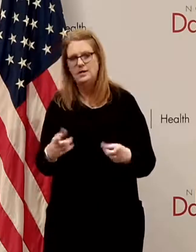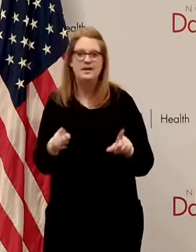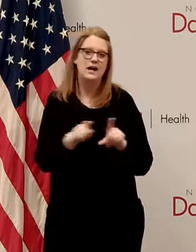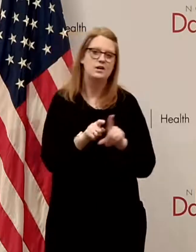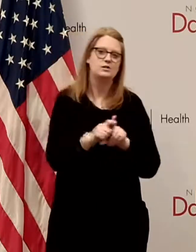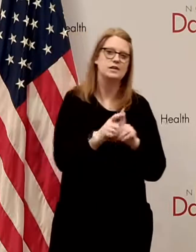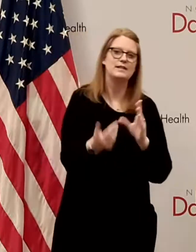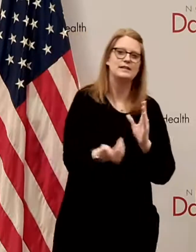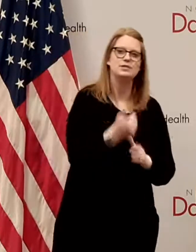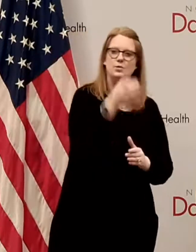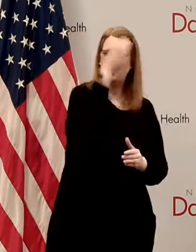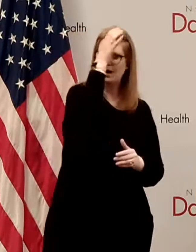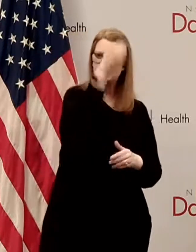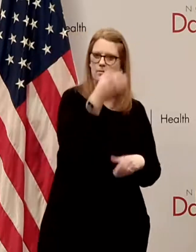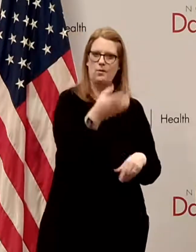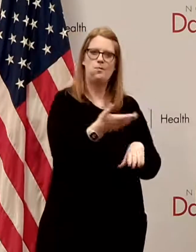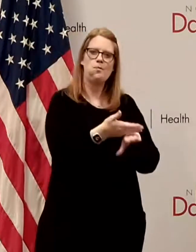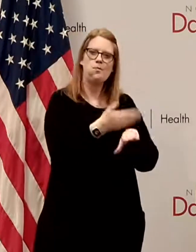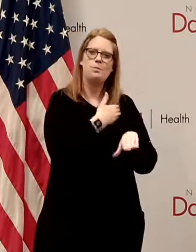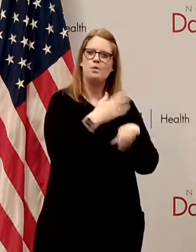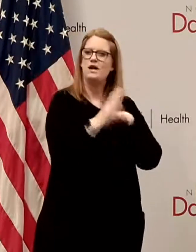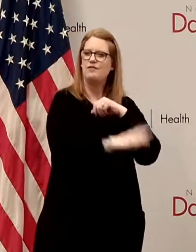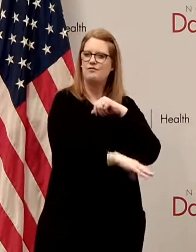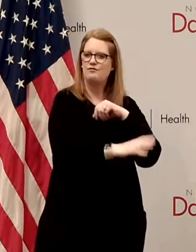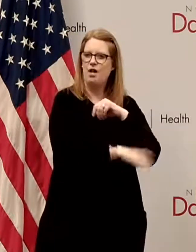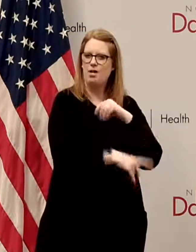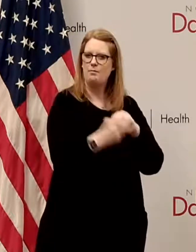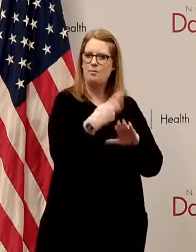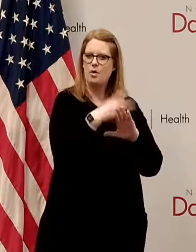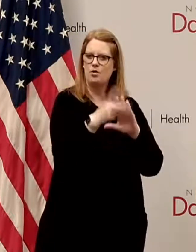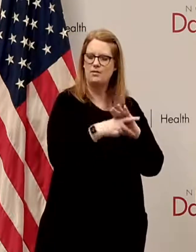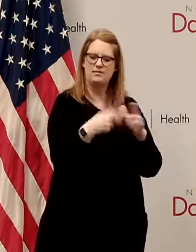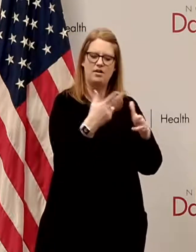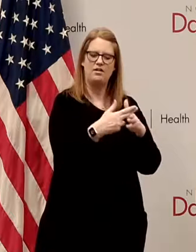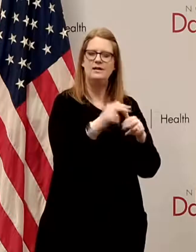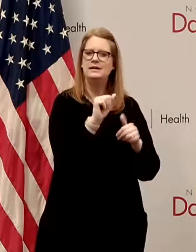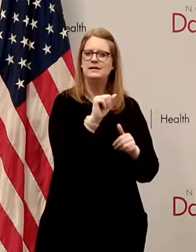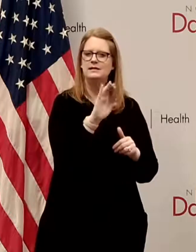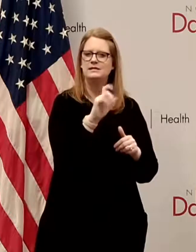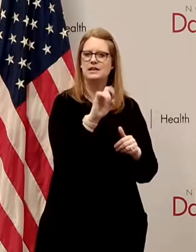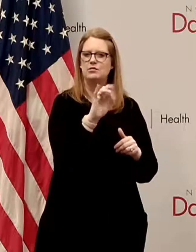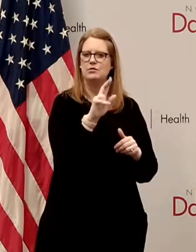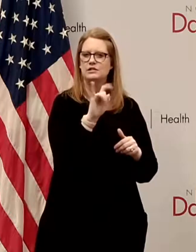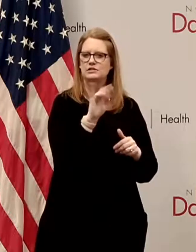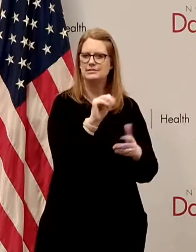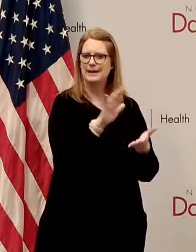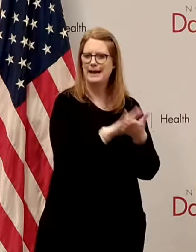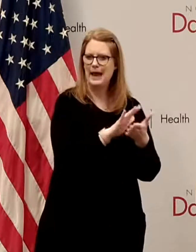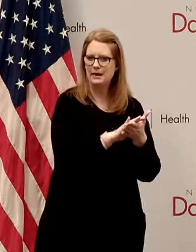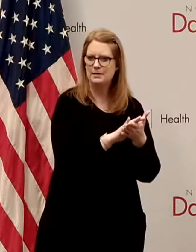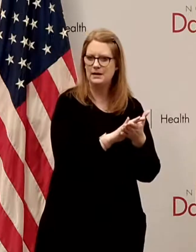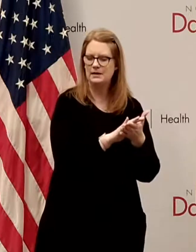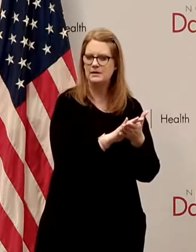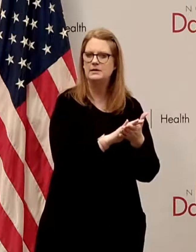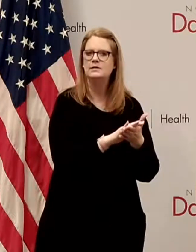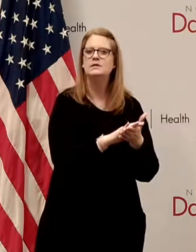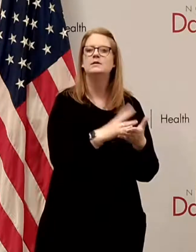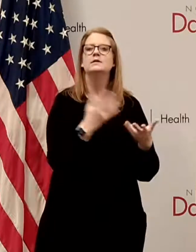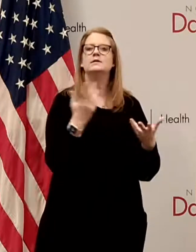a pre-fall opening called an acceleration academy, which could put further distance between us